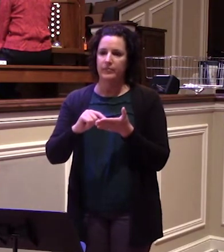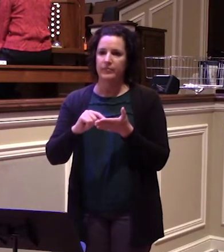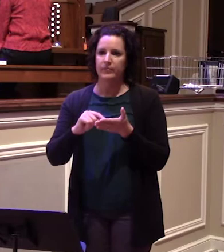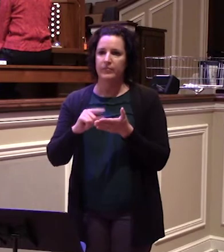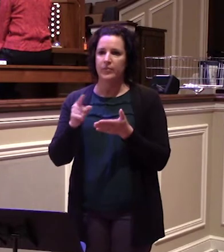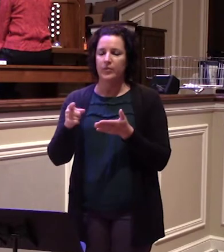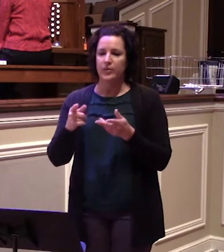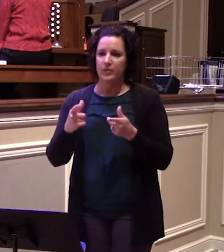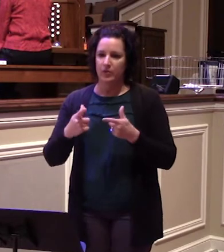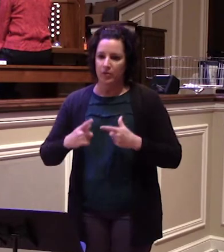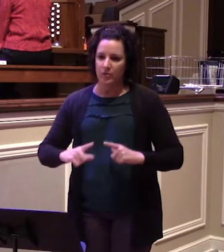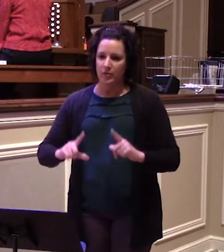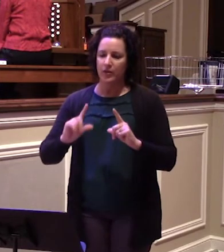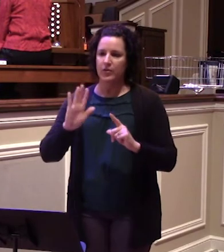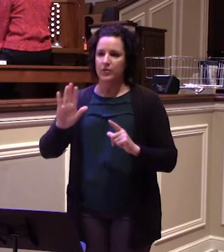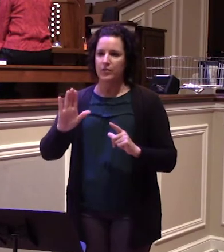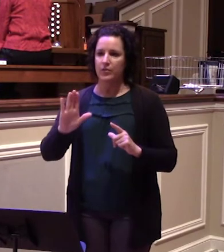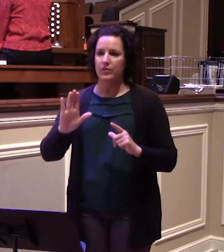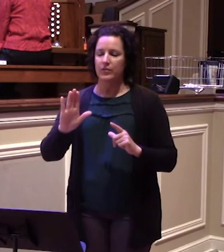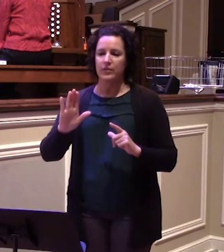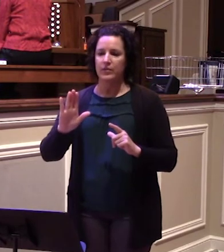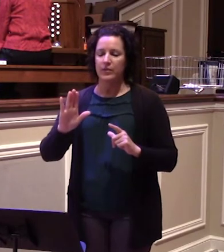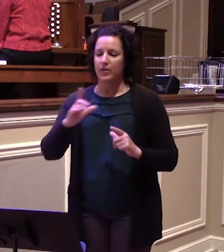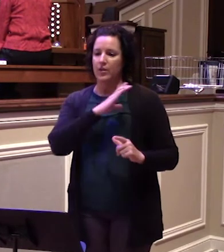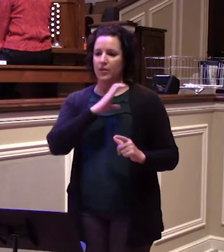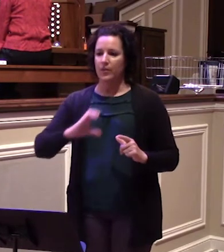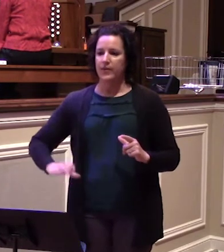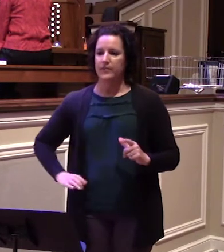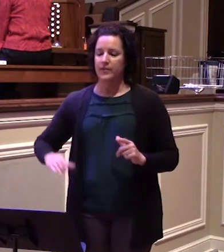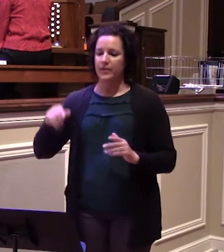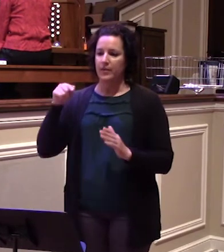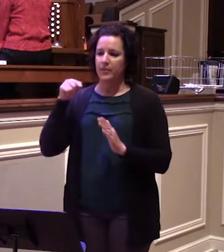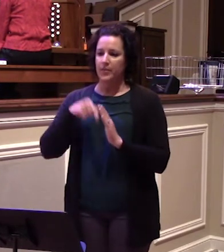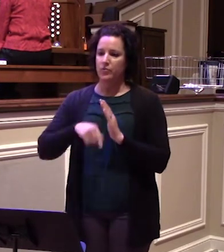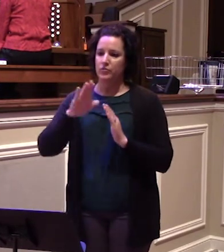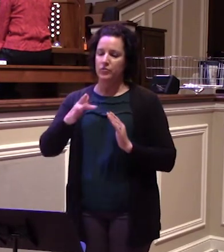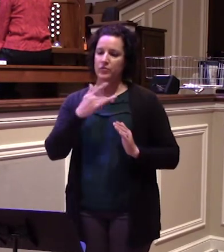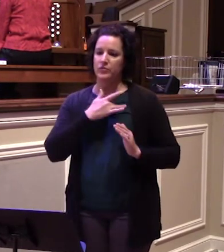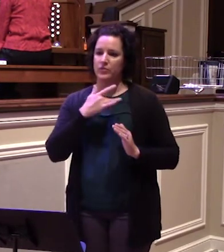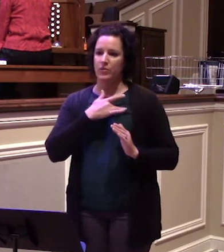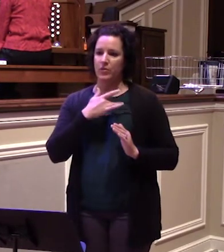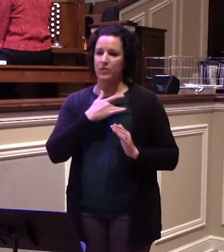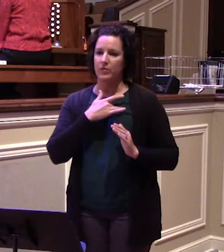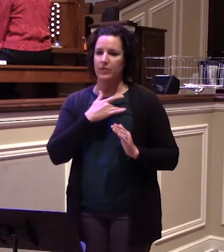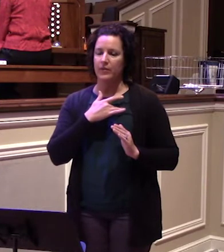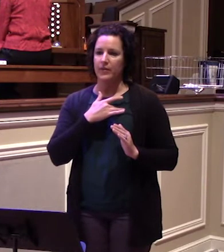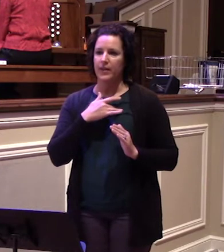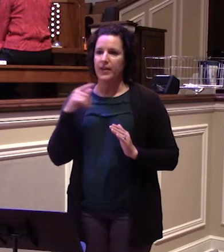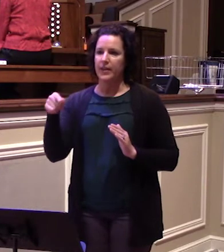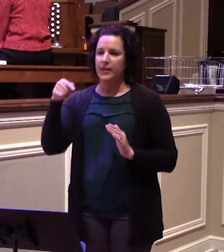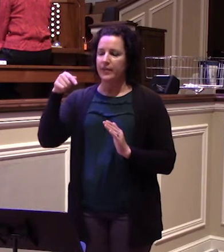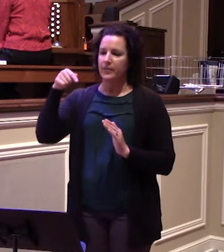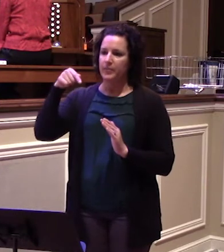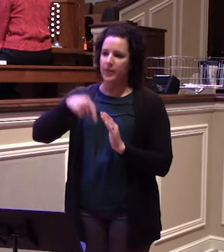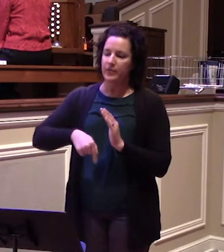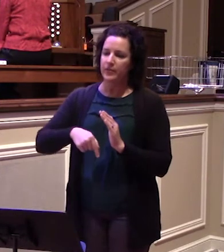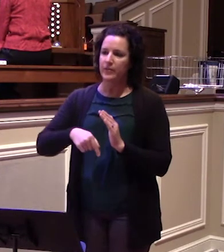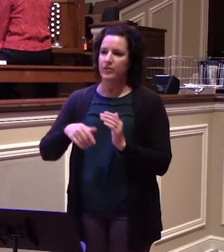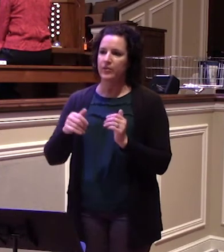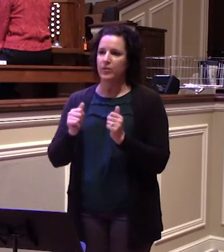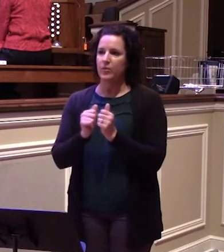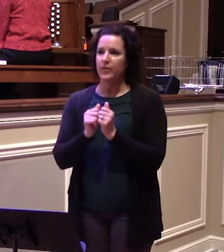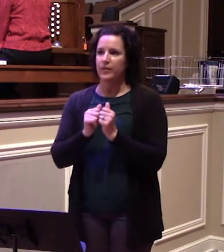the Christ child pierce your soul? He pierces it with the piercing of his own life for you.